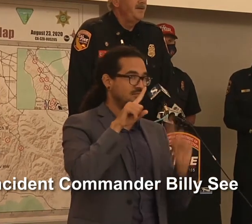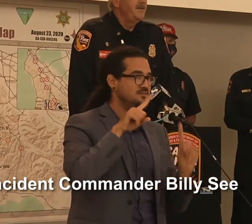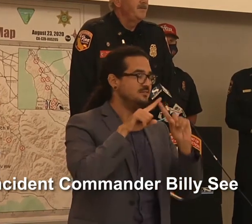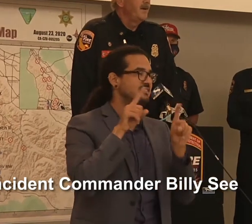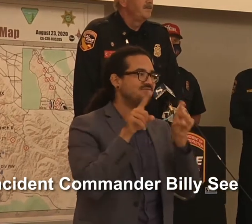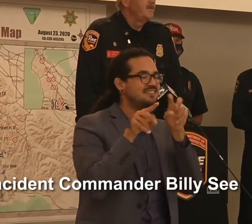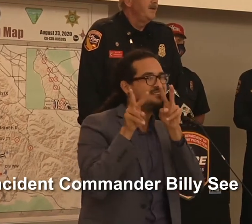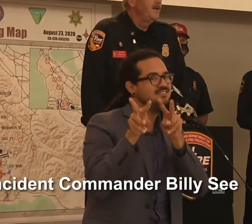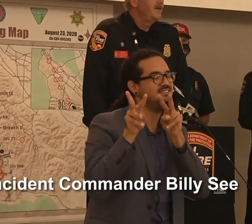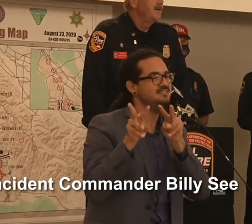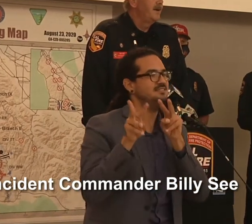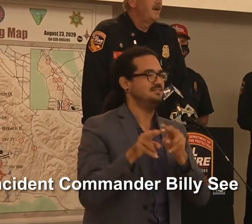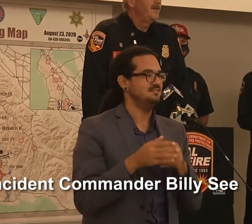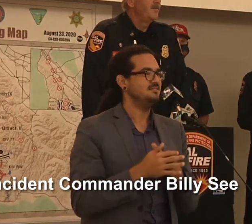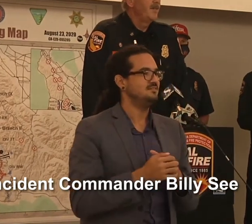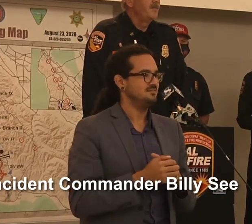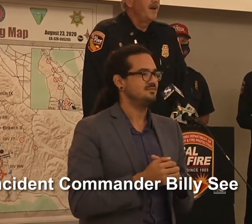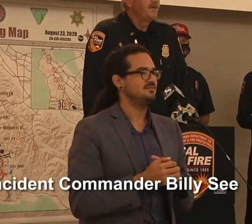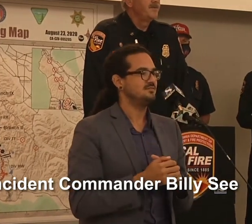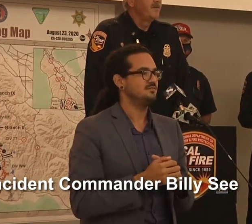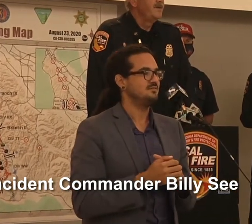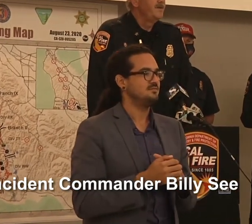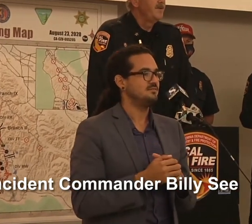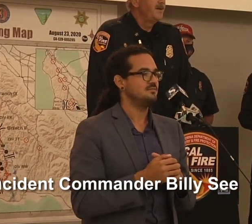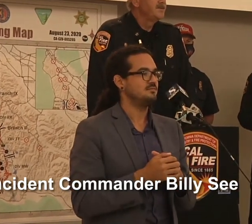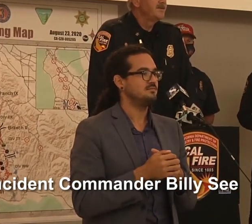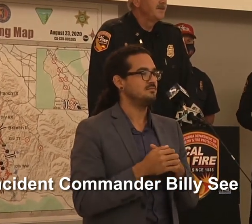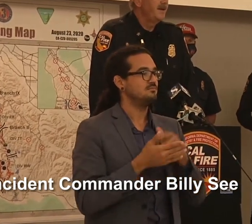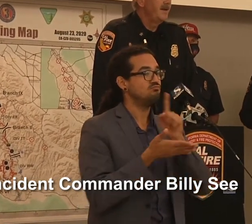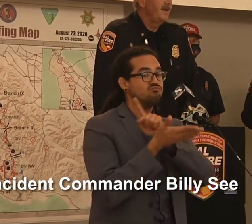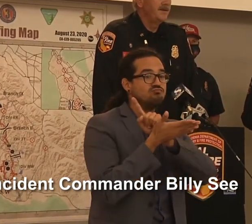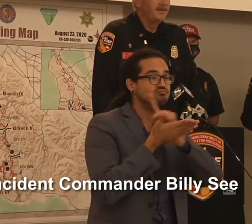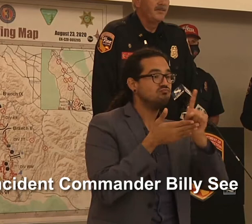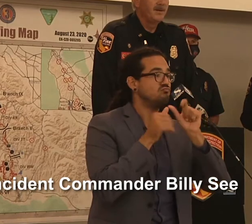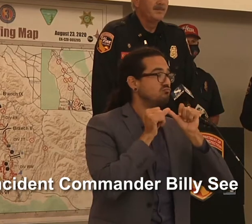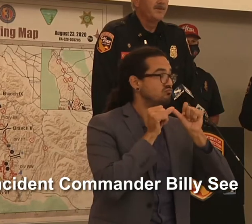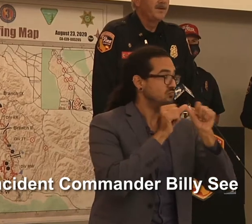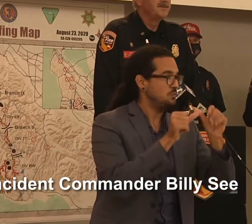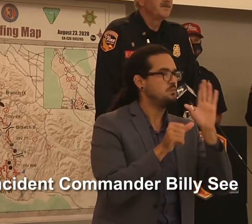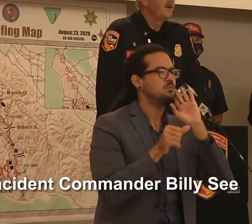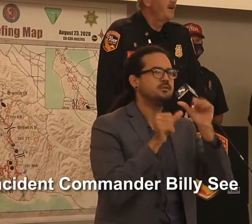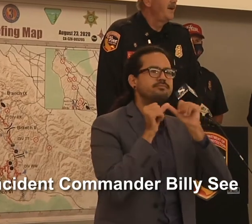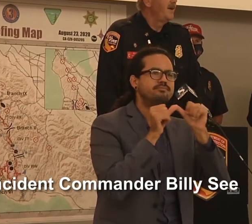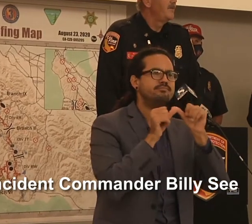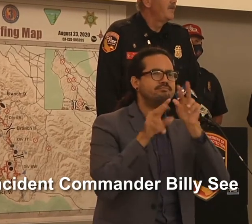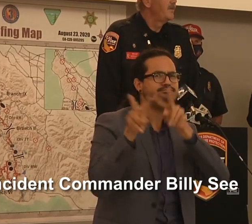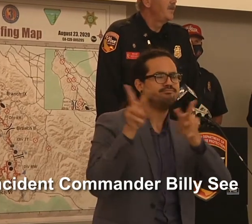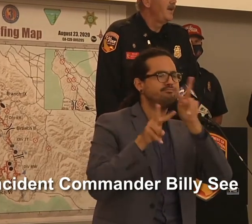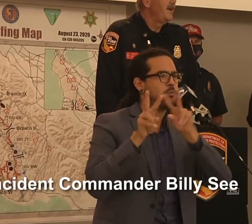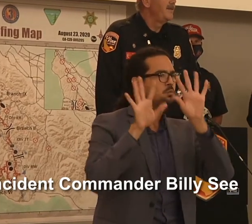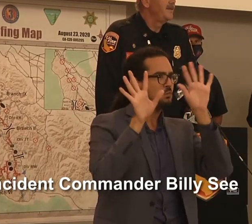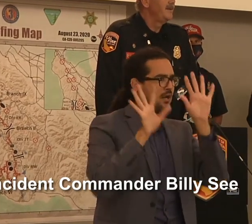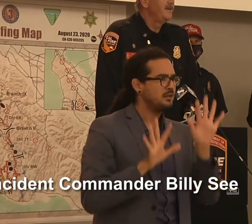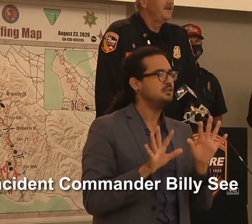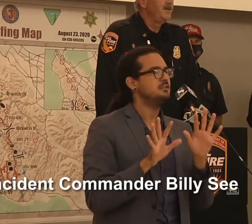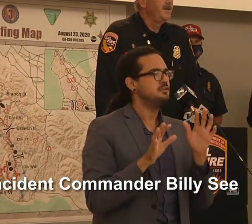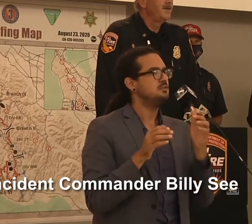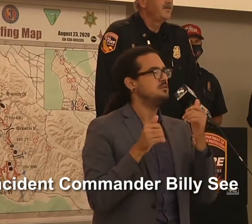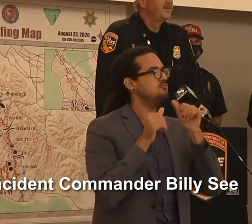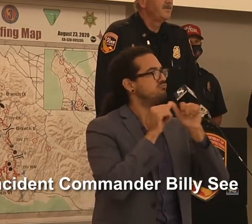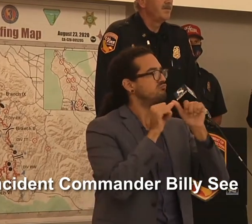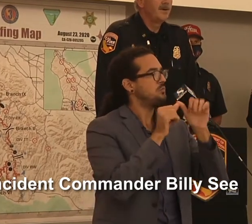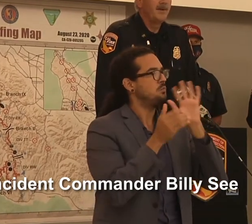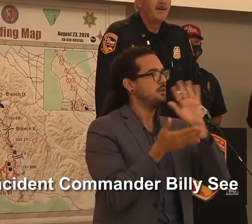we continue throughout the week, the weather pattern is going to diminish. And what the predictions right now will remain that the